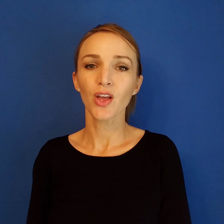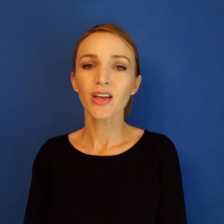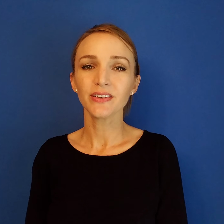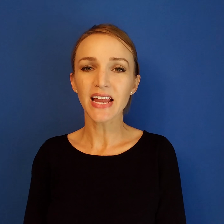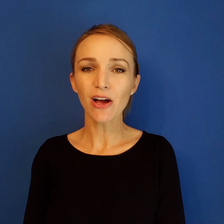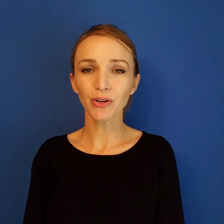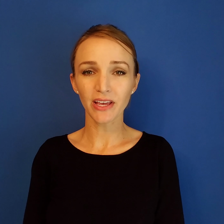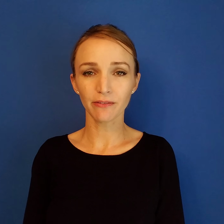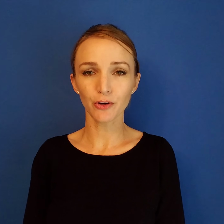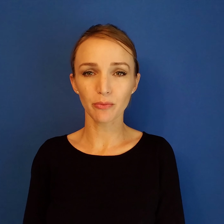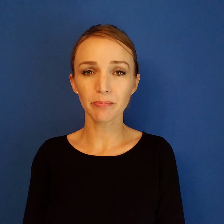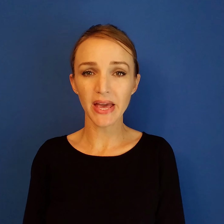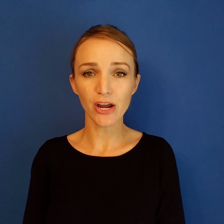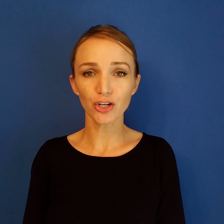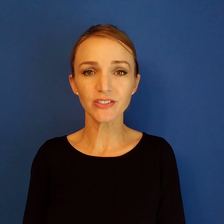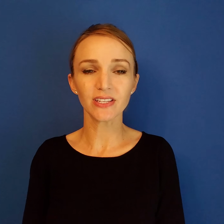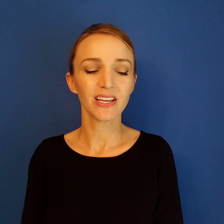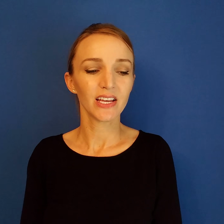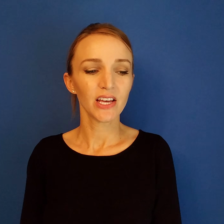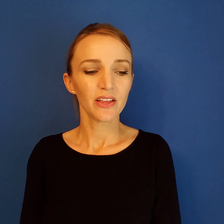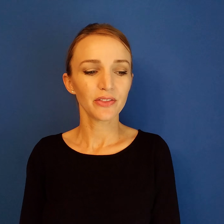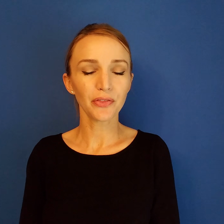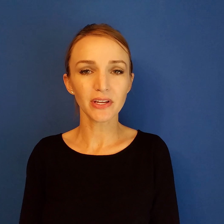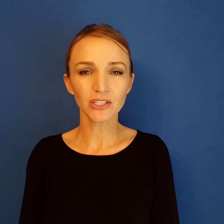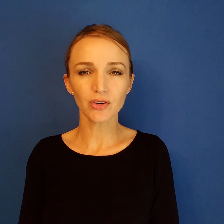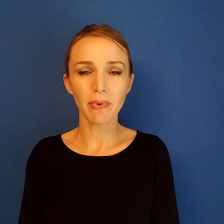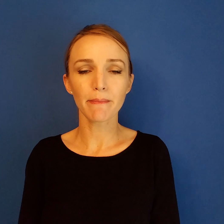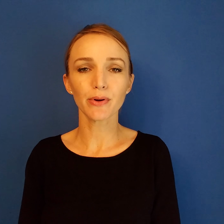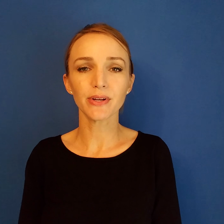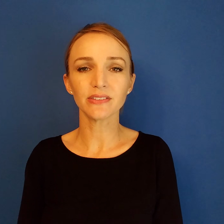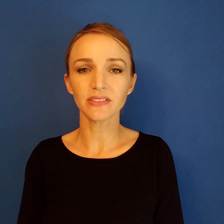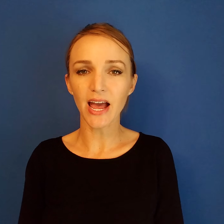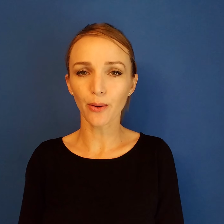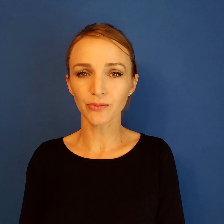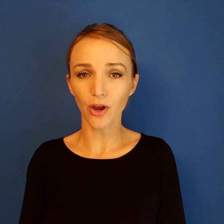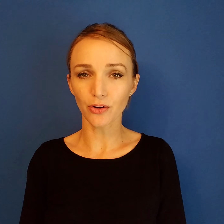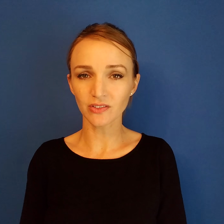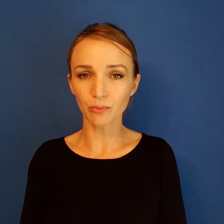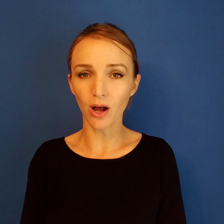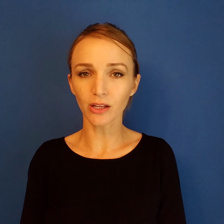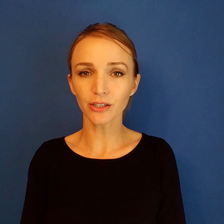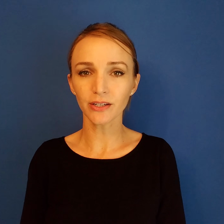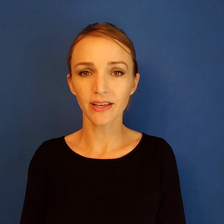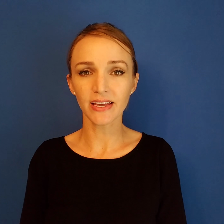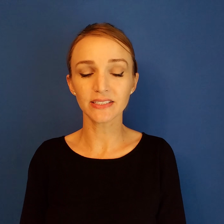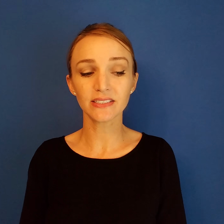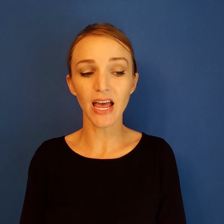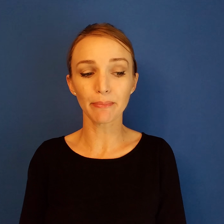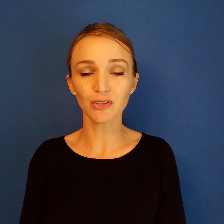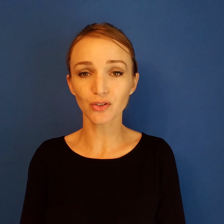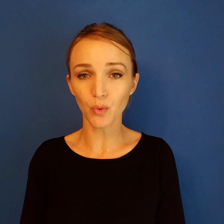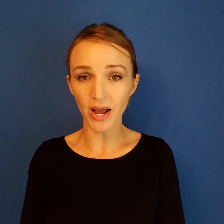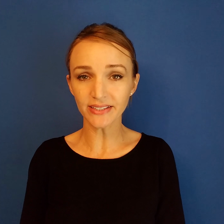Noun and verb pairs. The thing to remember is nouns are smaller and tapped twice.